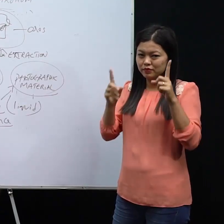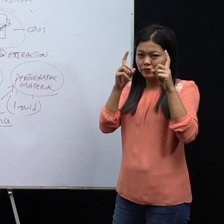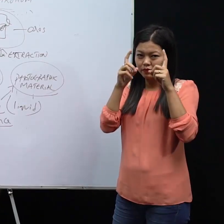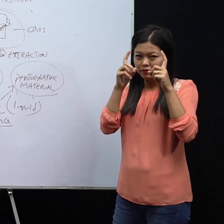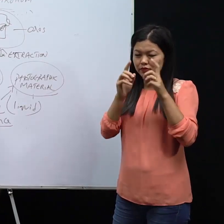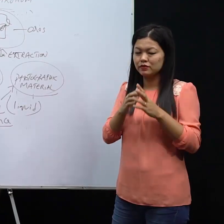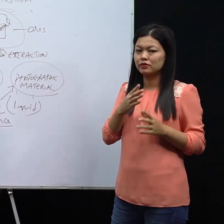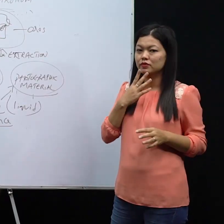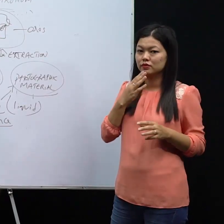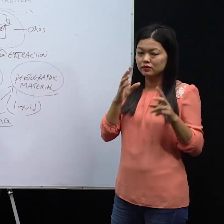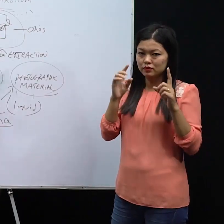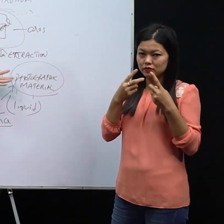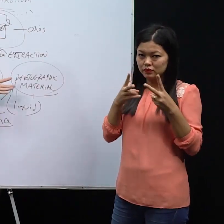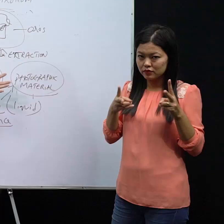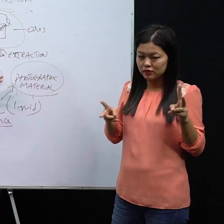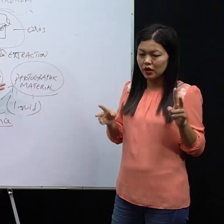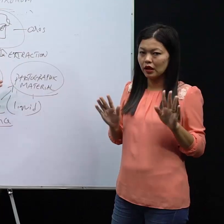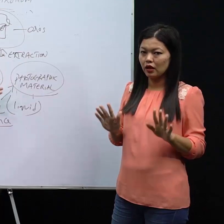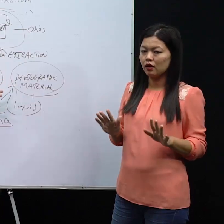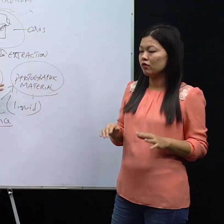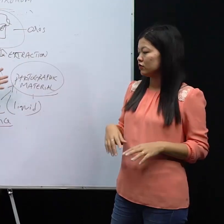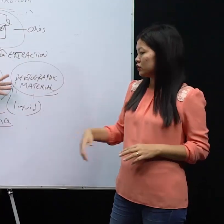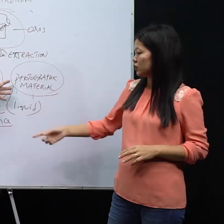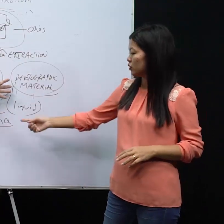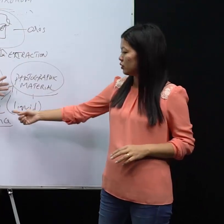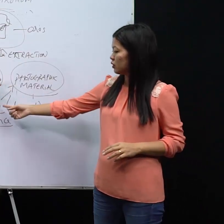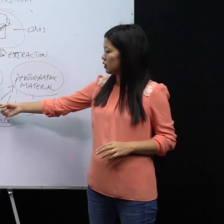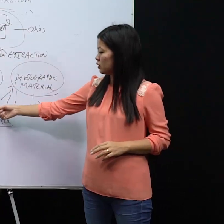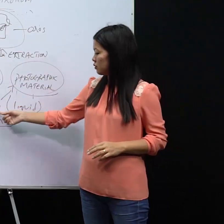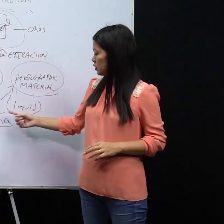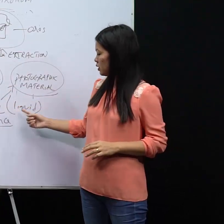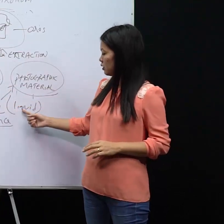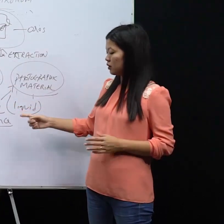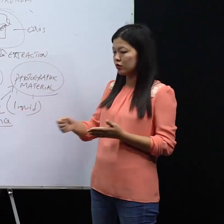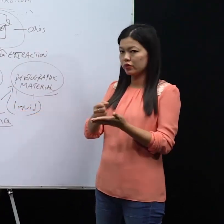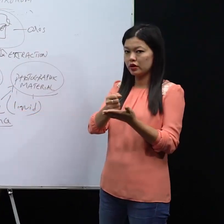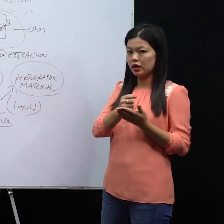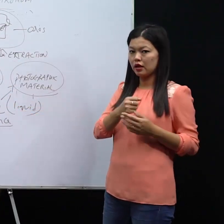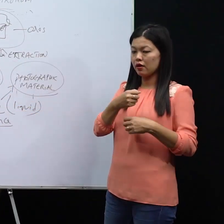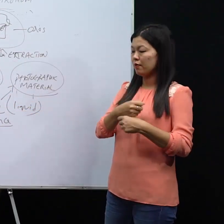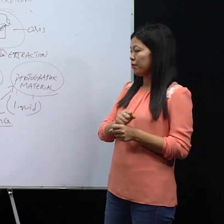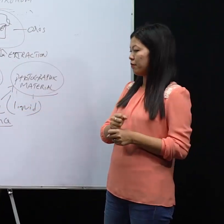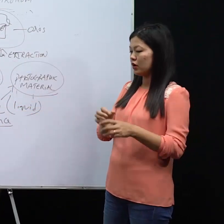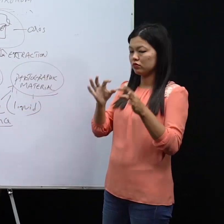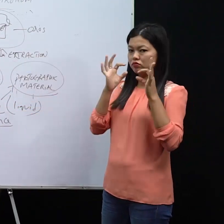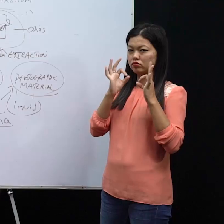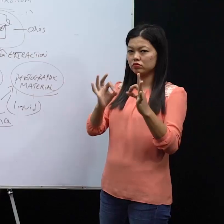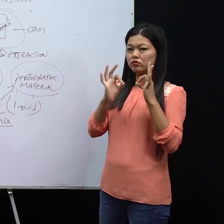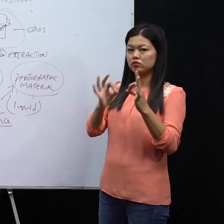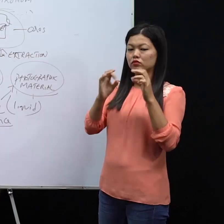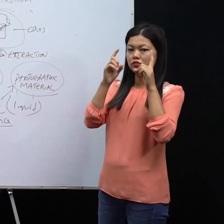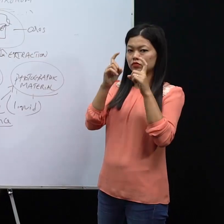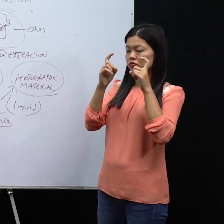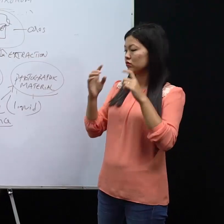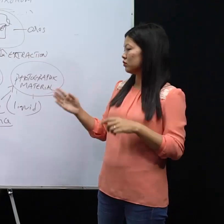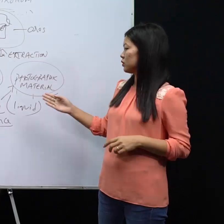help of this coal tar, these photographic materials are made. Clear. Now synthetic dyes. Clear.